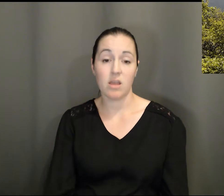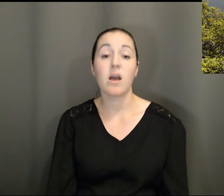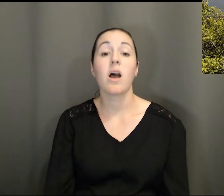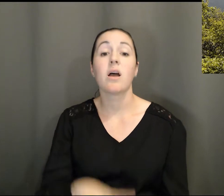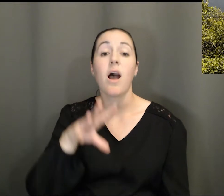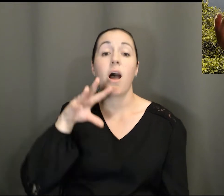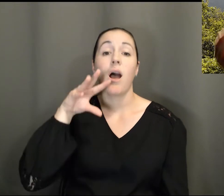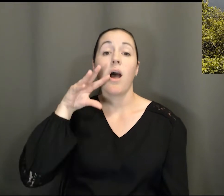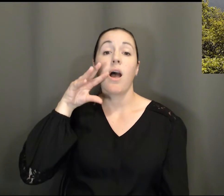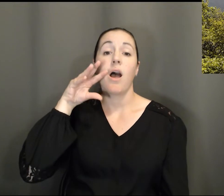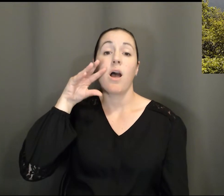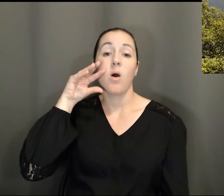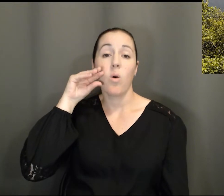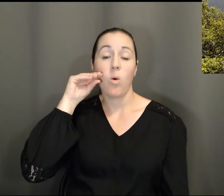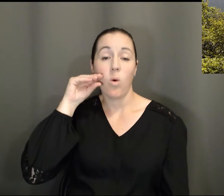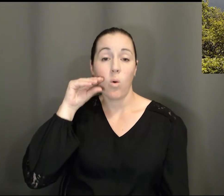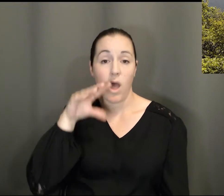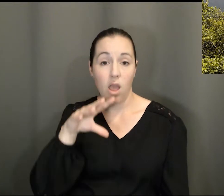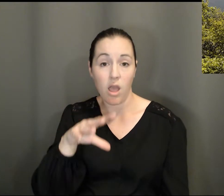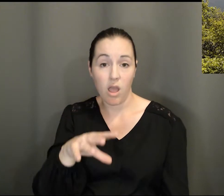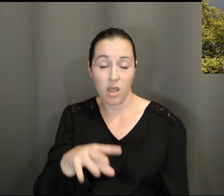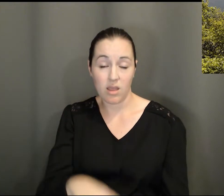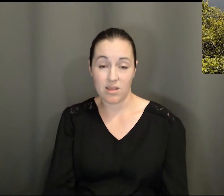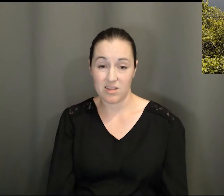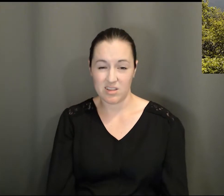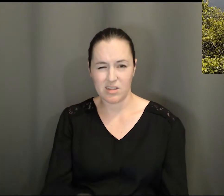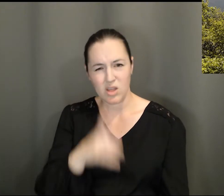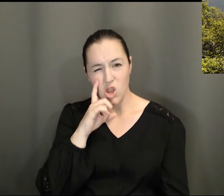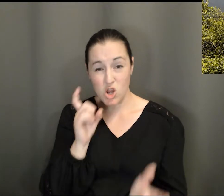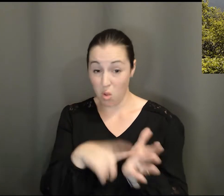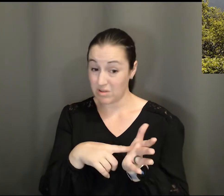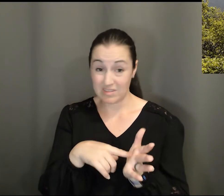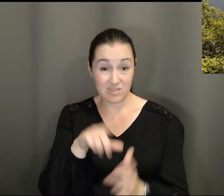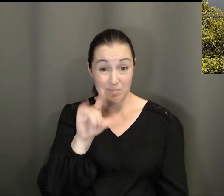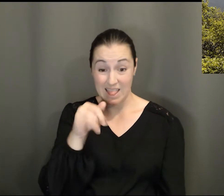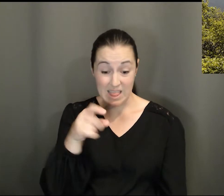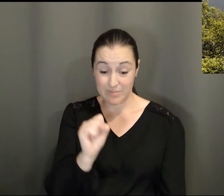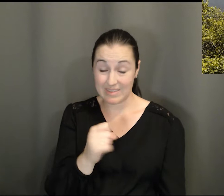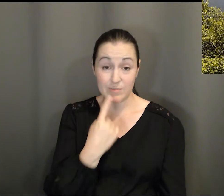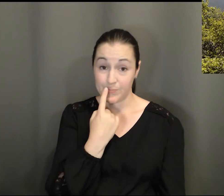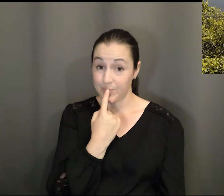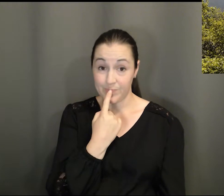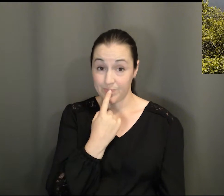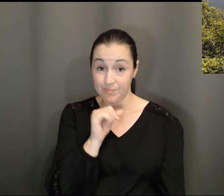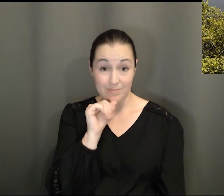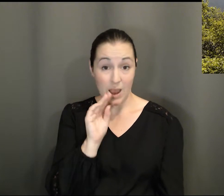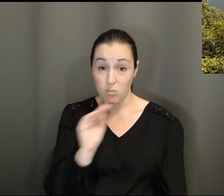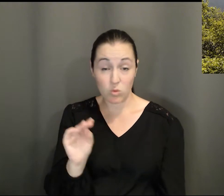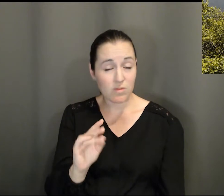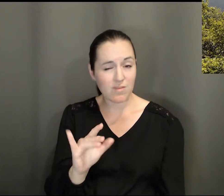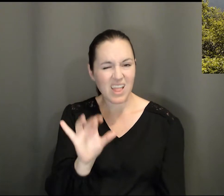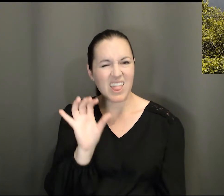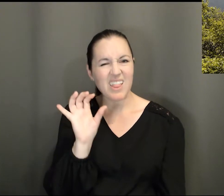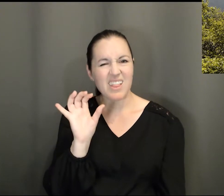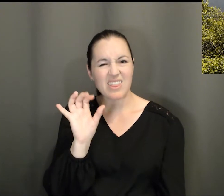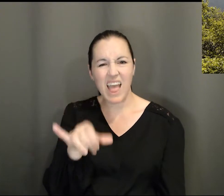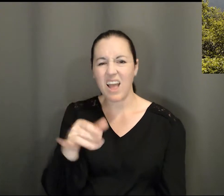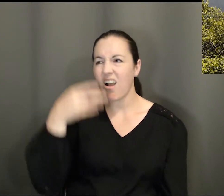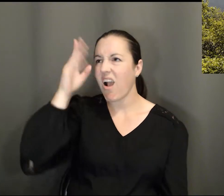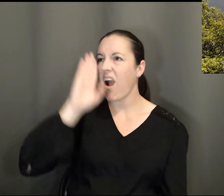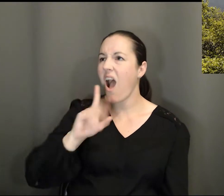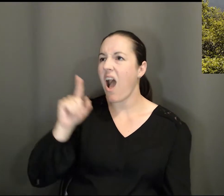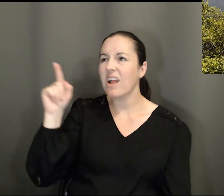Notice my lips, they don't even move. That's how close God is. He's in your very breath. God is